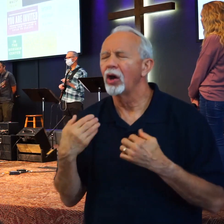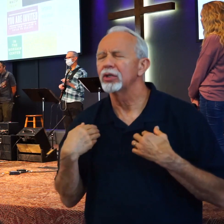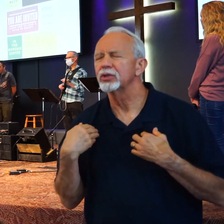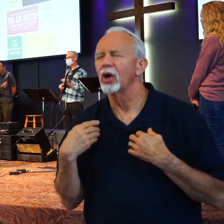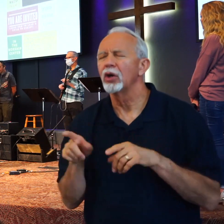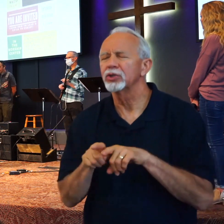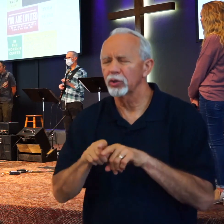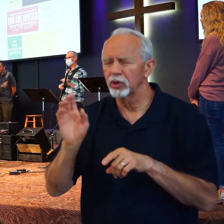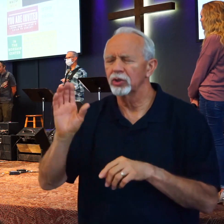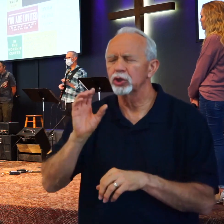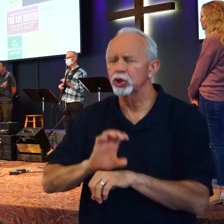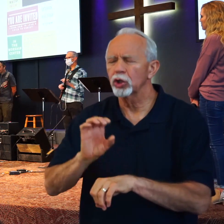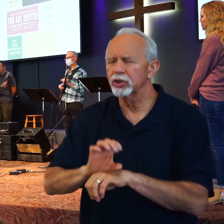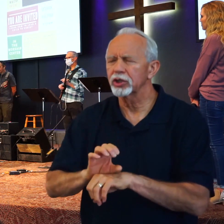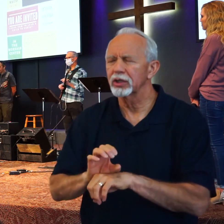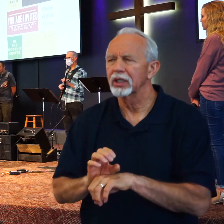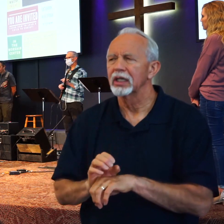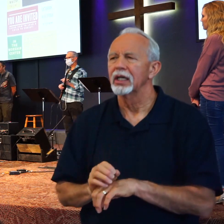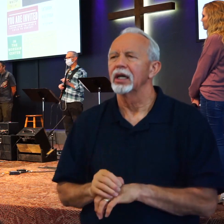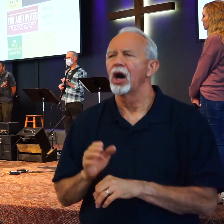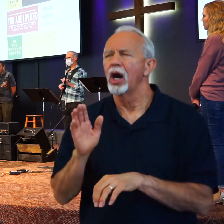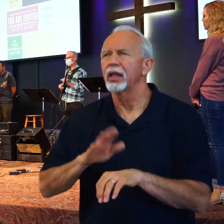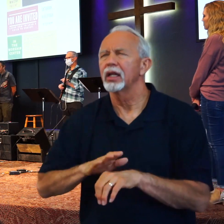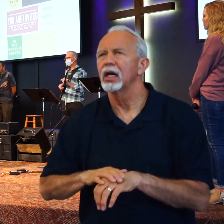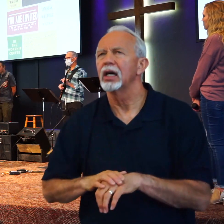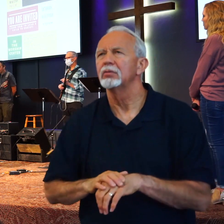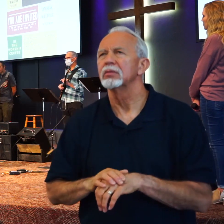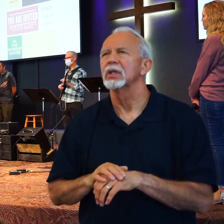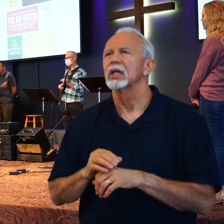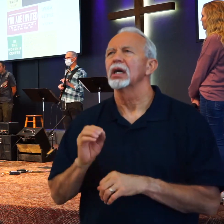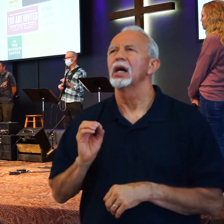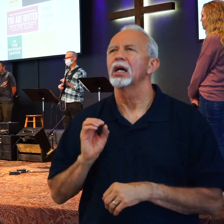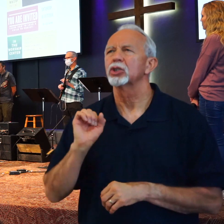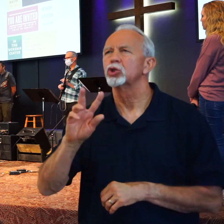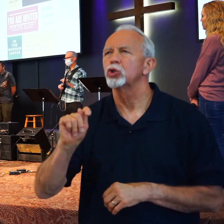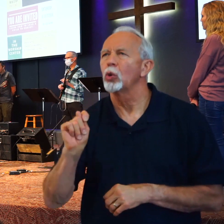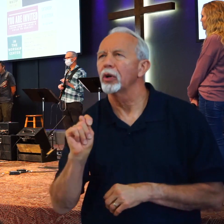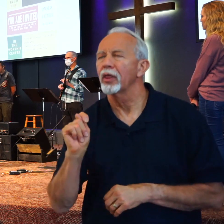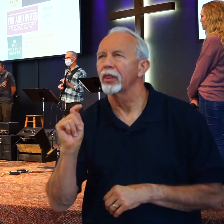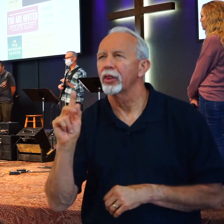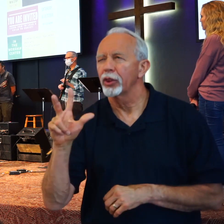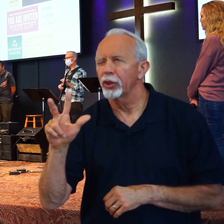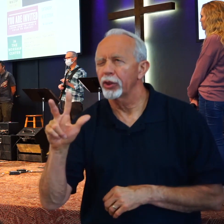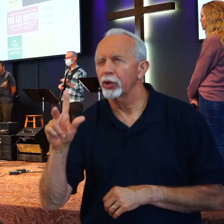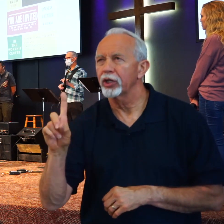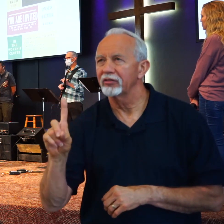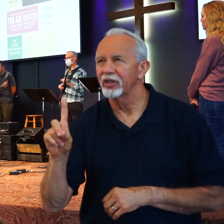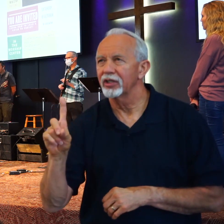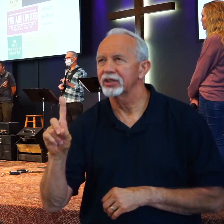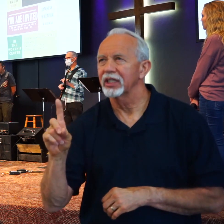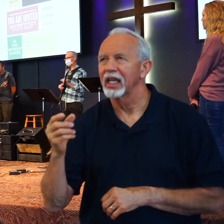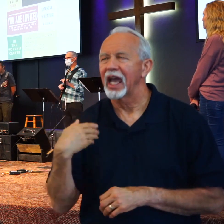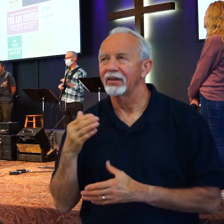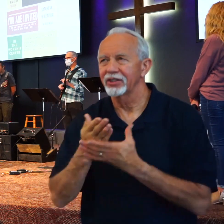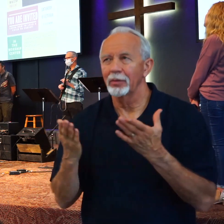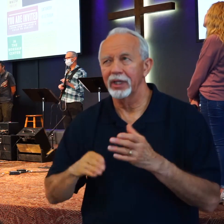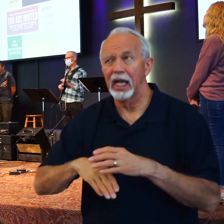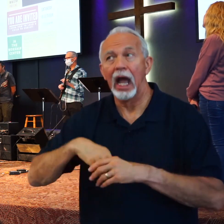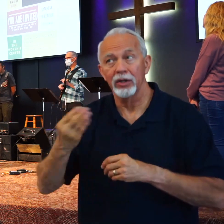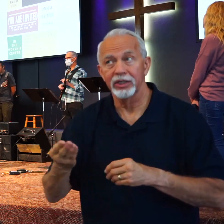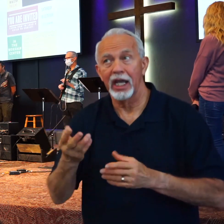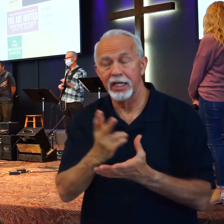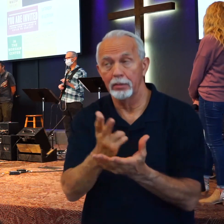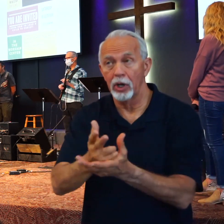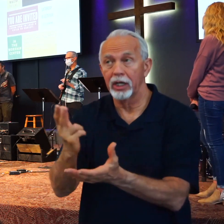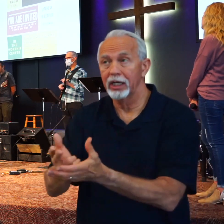church, are on the 31st going to have an event here, I believe outside in the parking lot. And so